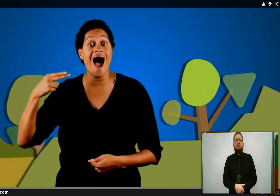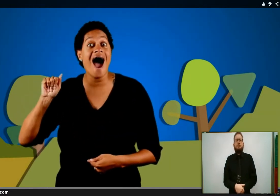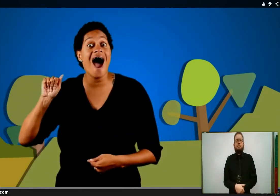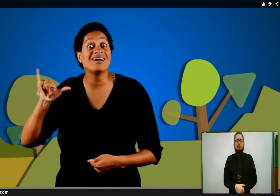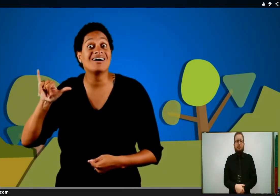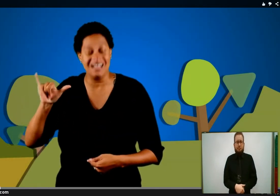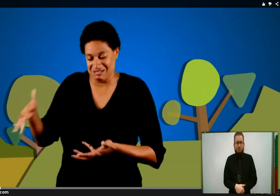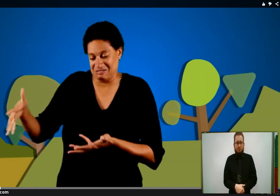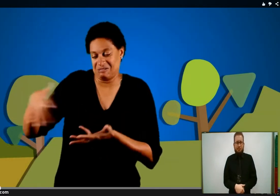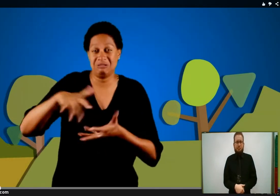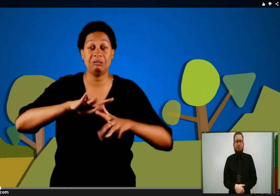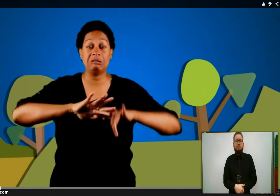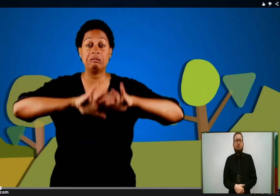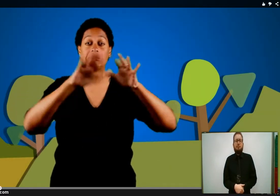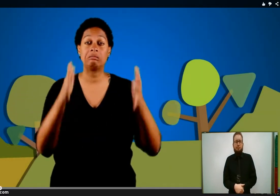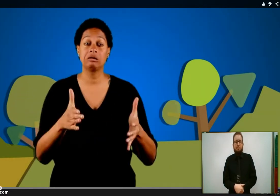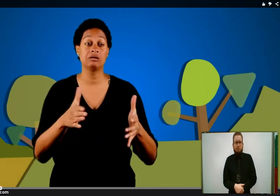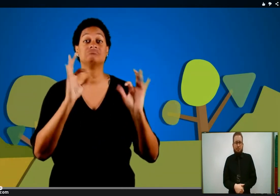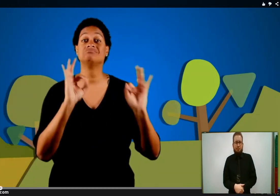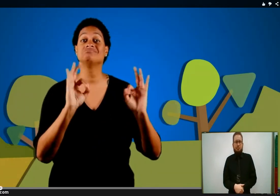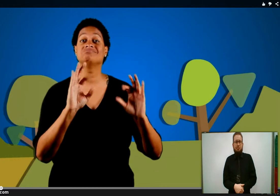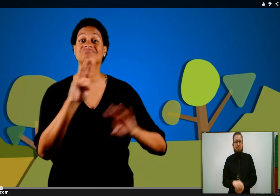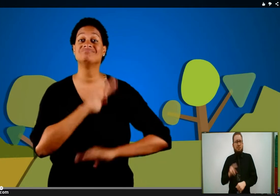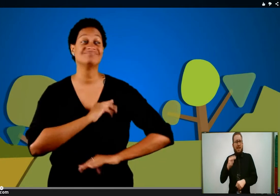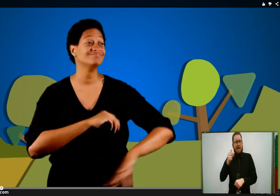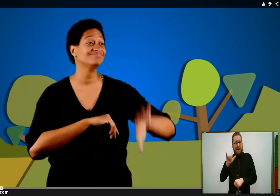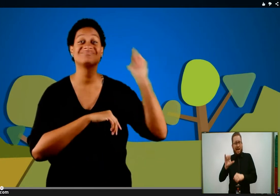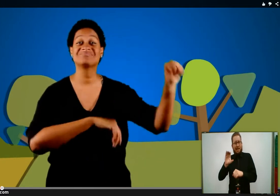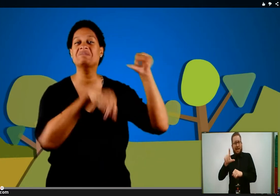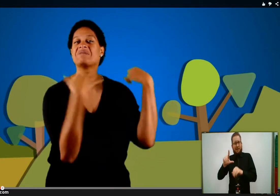That classifier, good classifier to use.